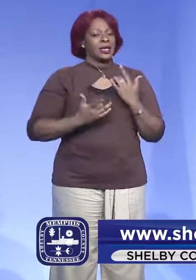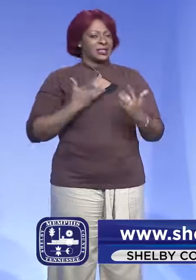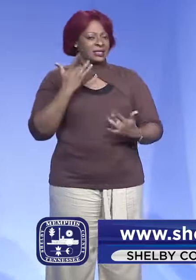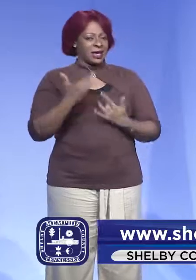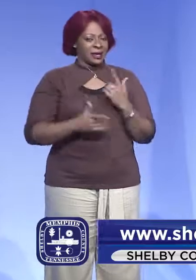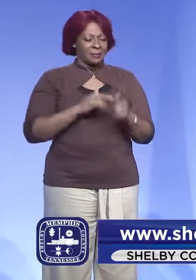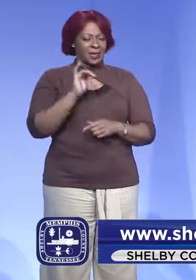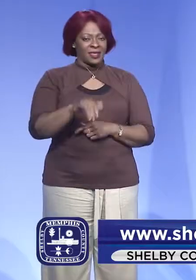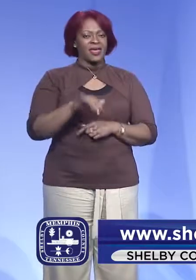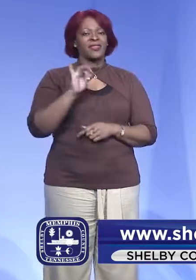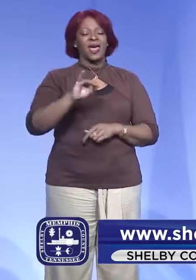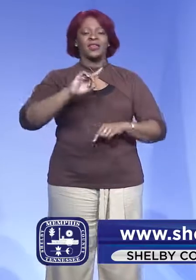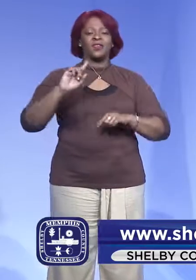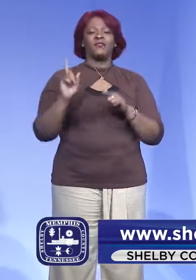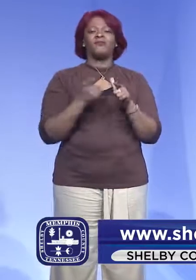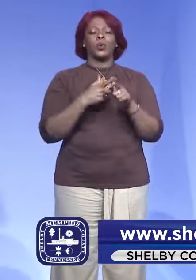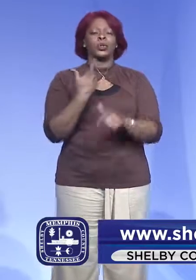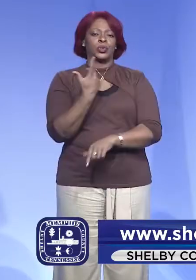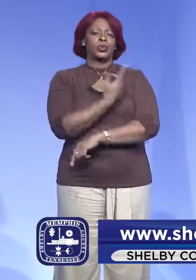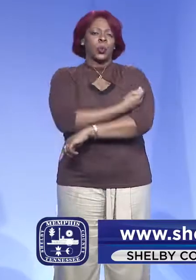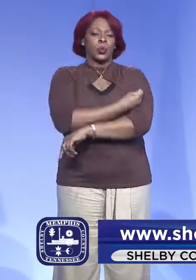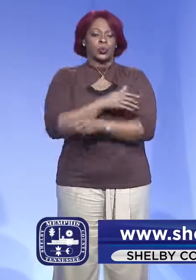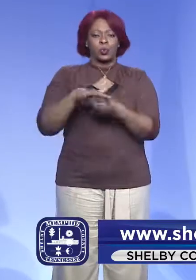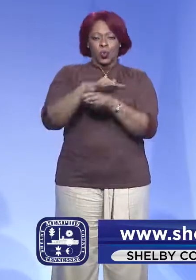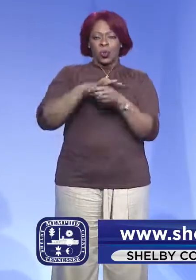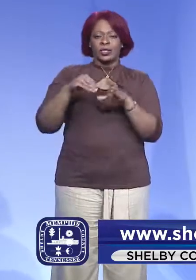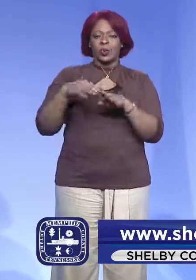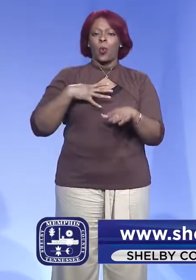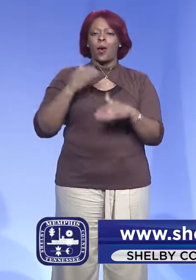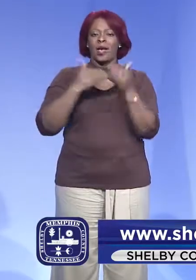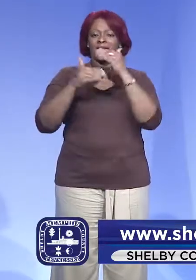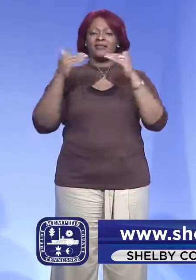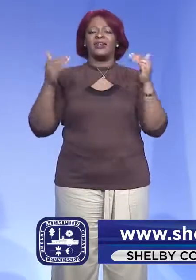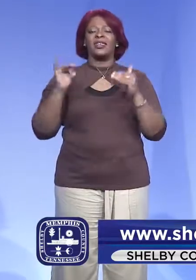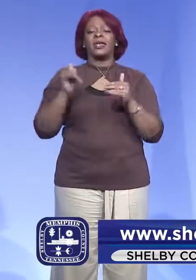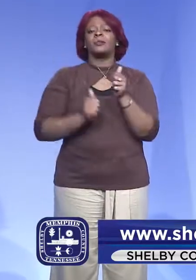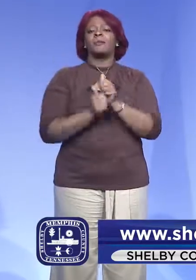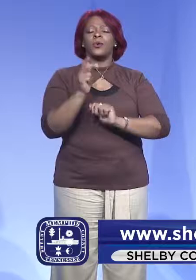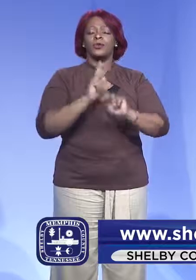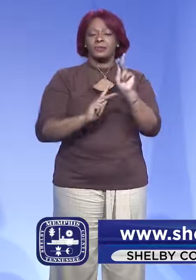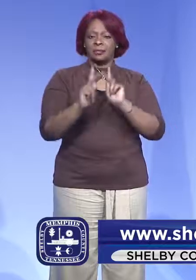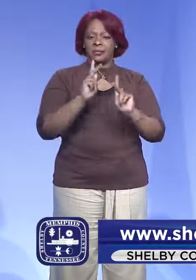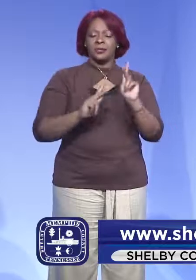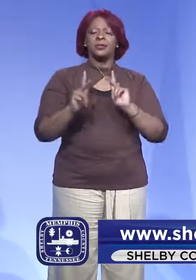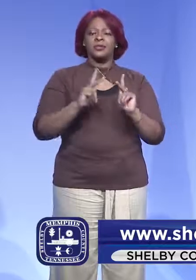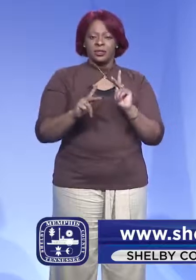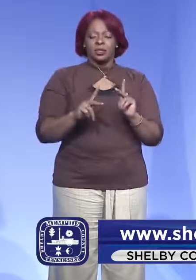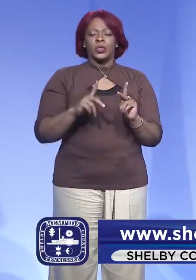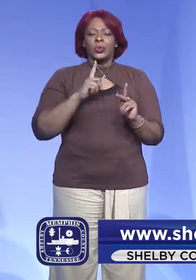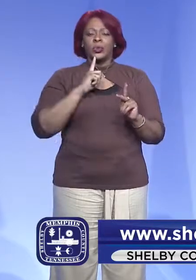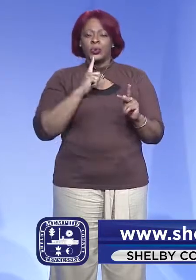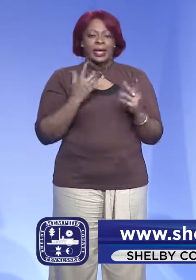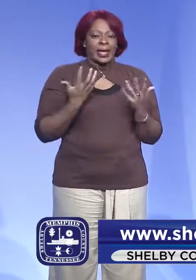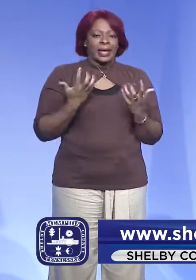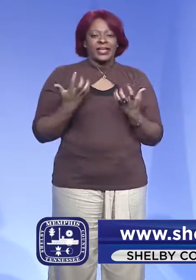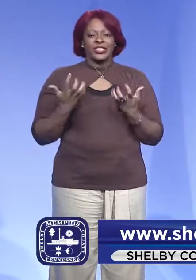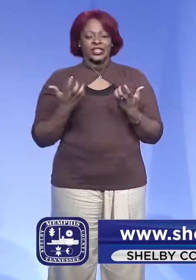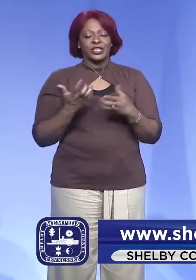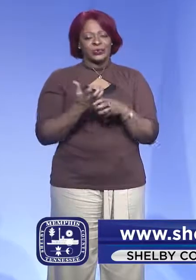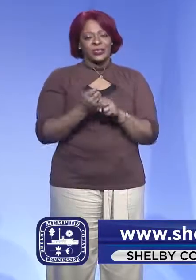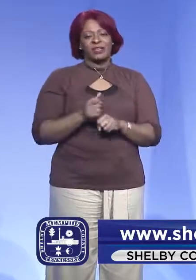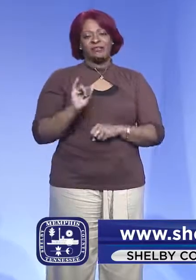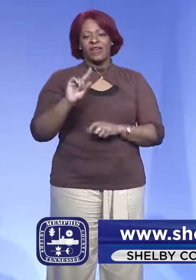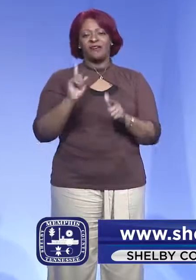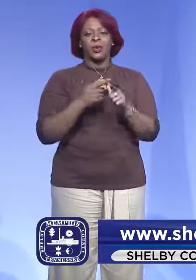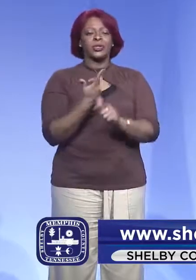about that because that is a first dose location, which is what most people are really anxious about, receiving that